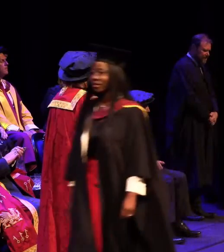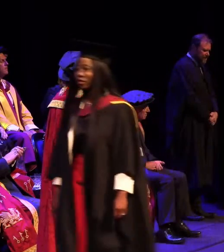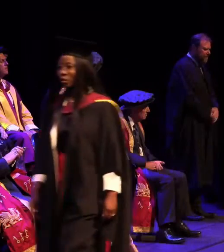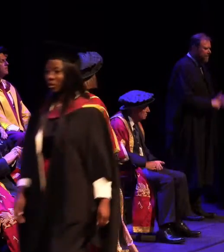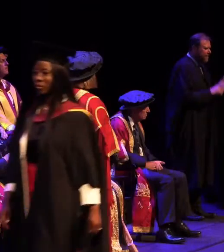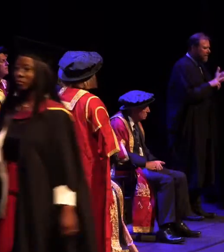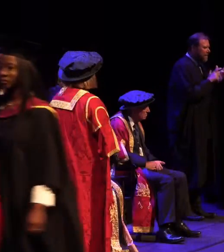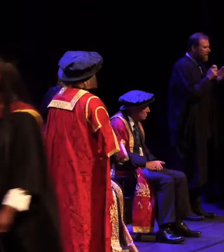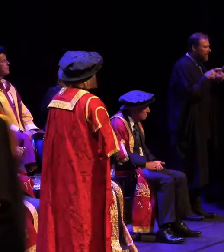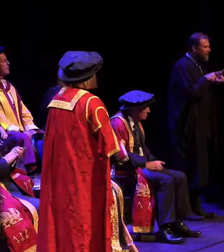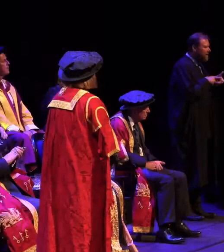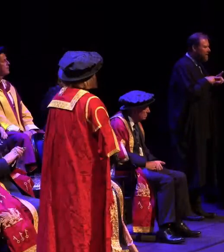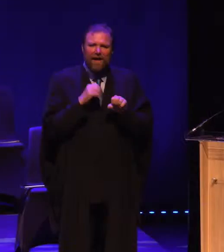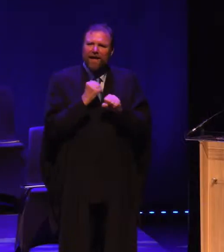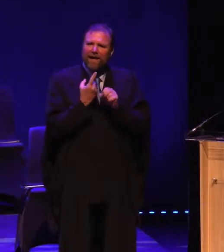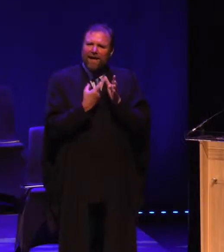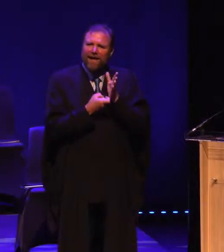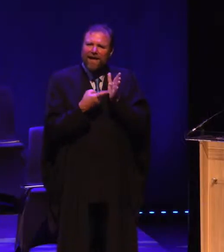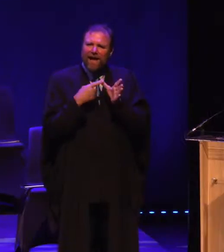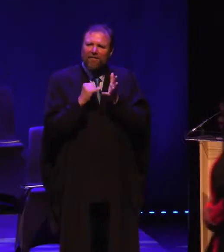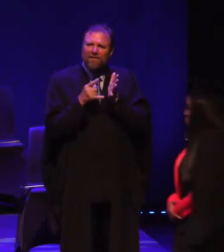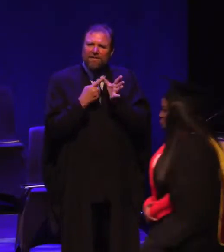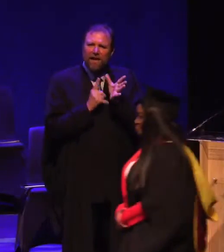Nike Adewole Garosalaka.